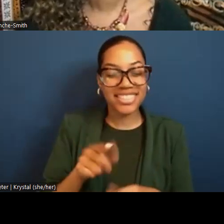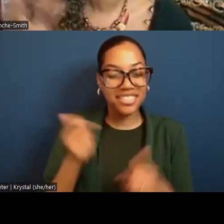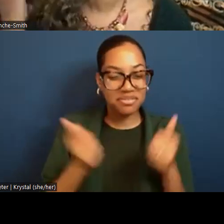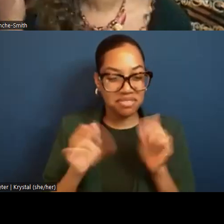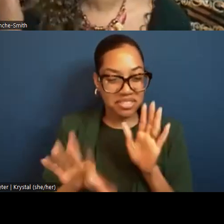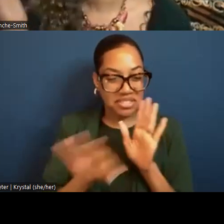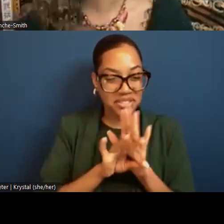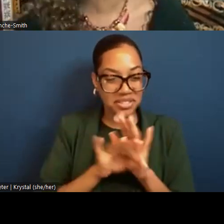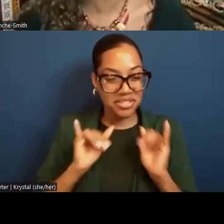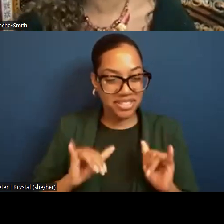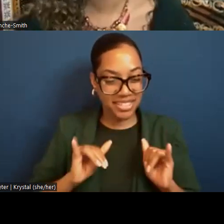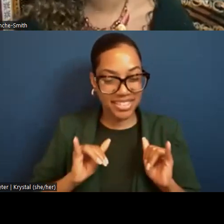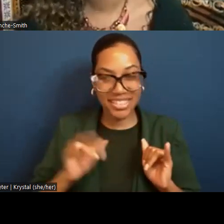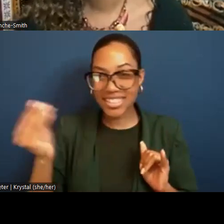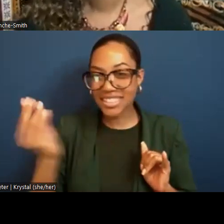Takima?